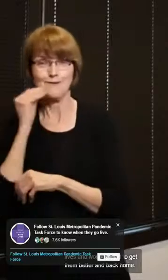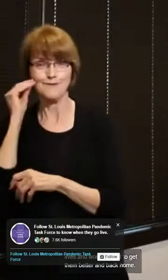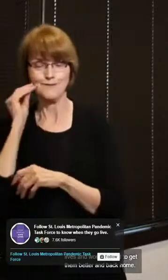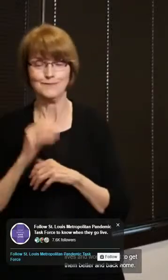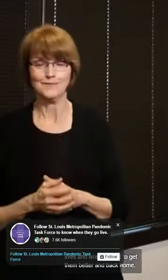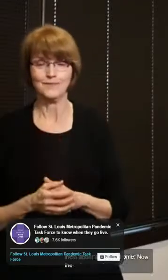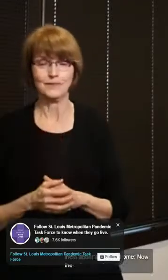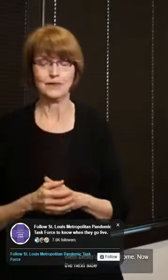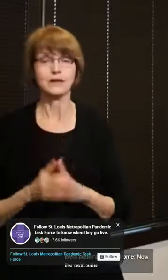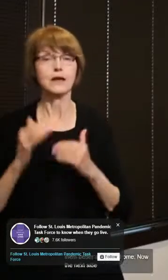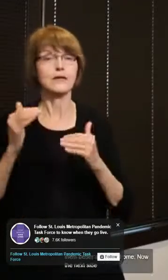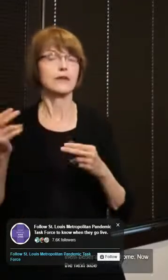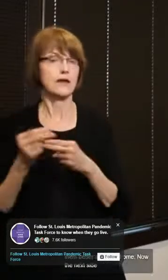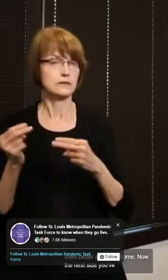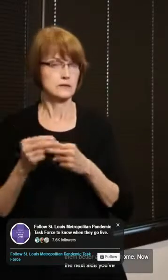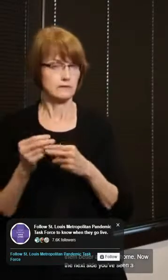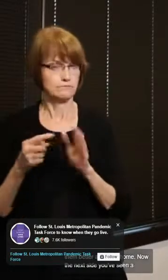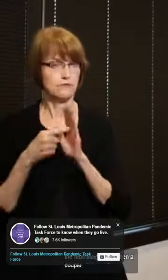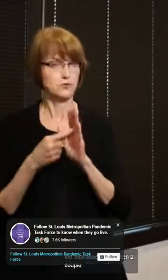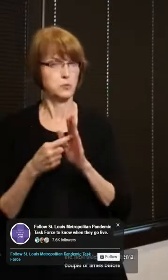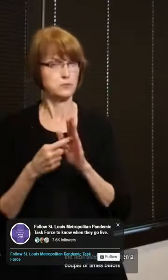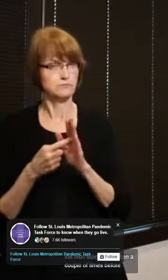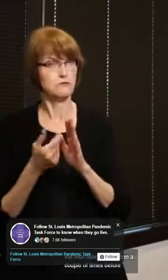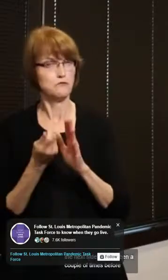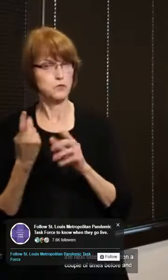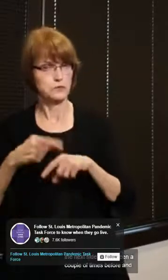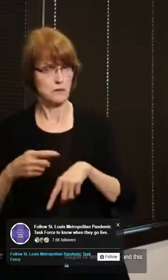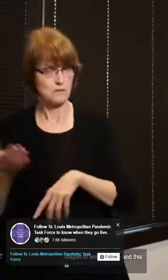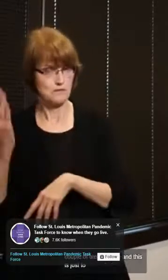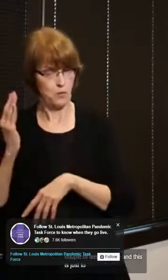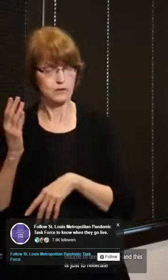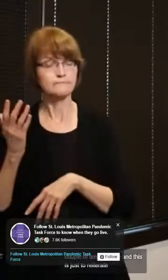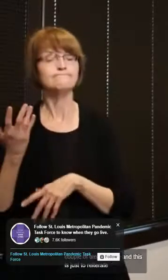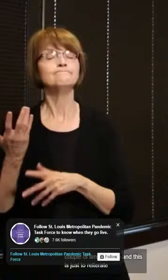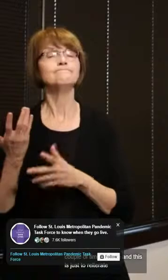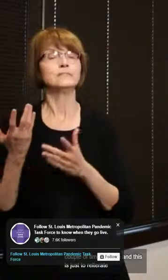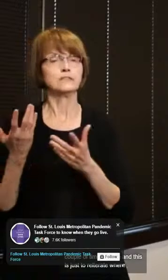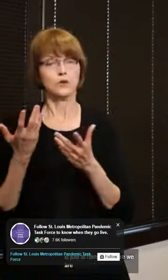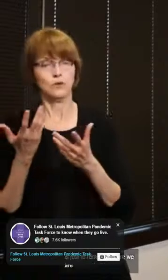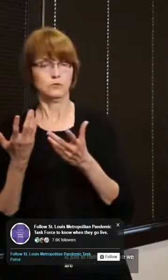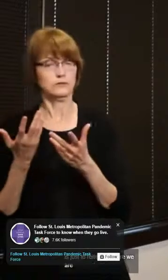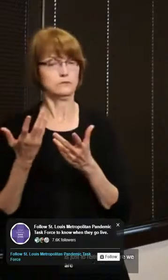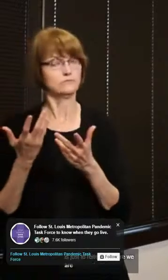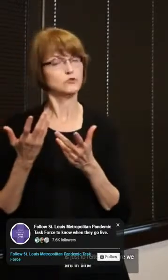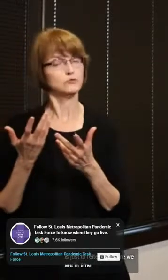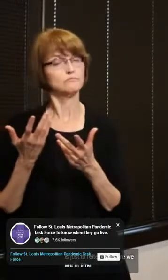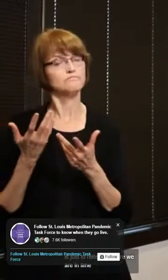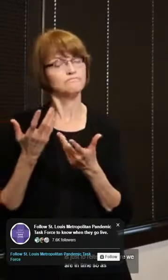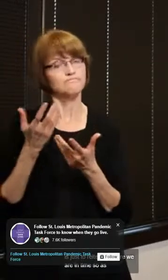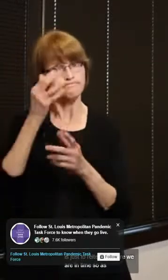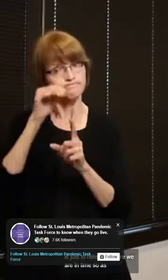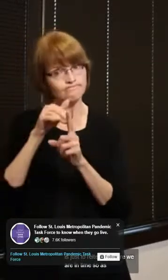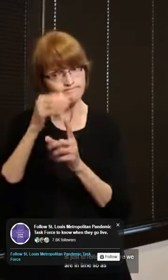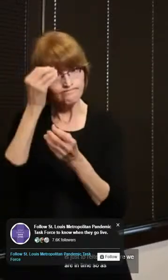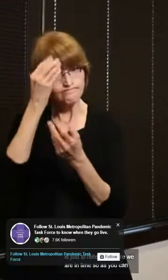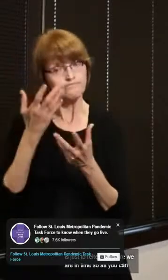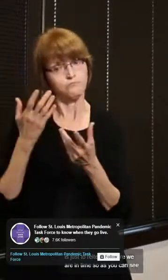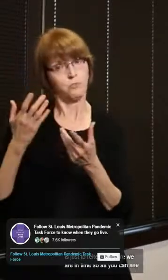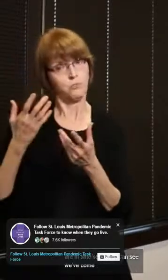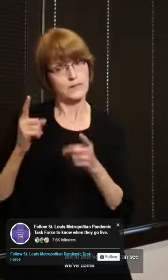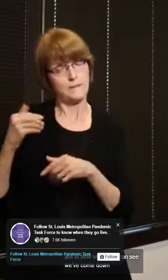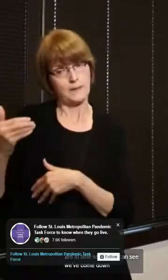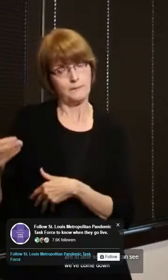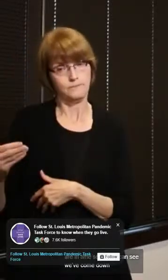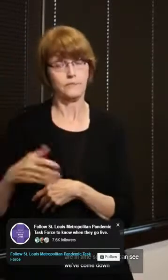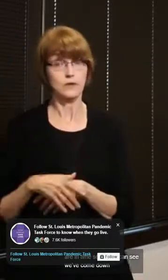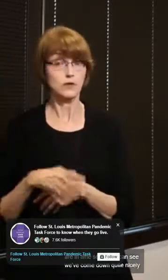Now this next slide you've seen a couple of times before, and this is just to reiterate where we are in time. So as you can see, we've come down